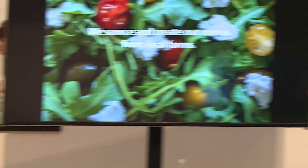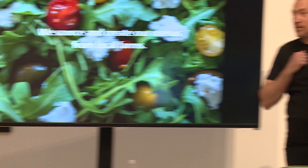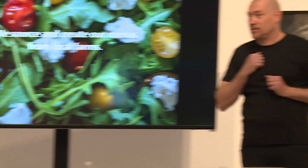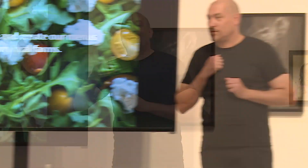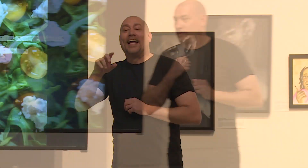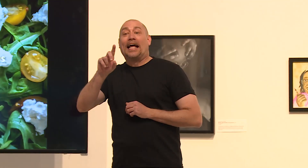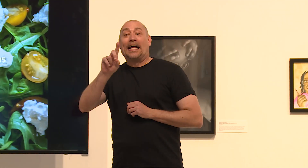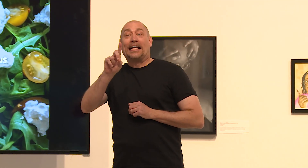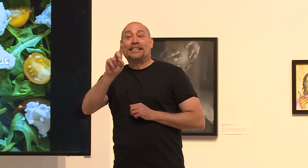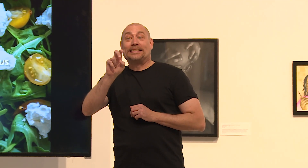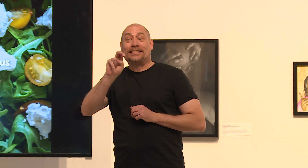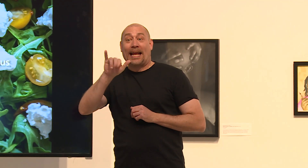expire.